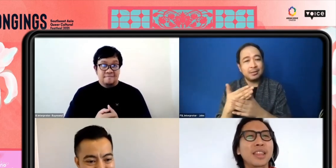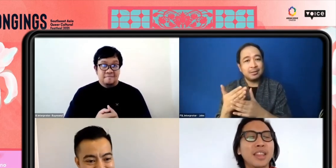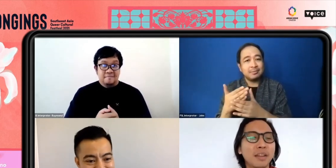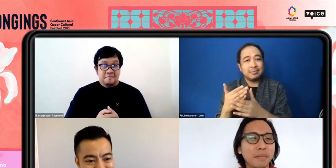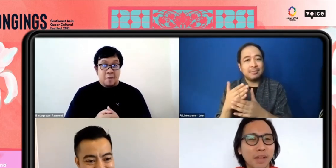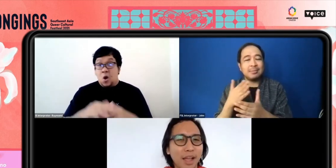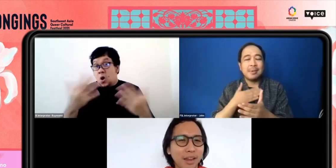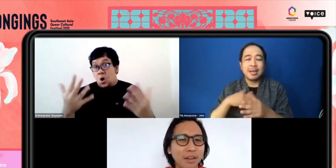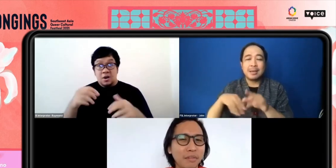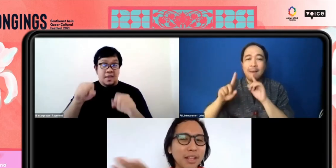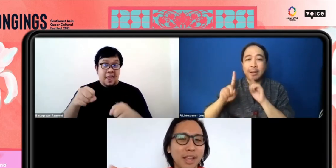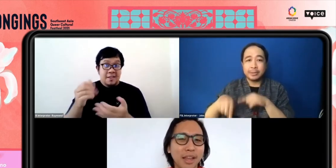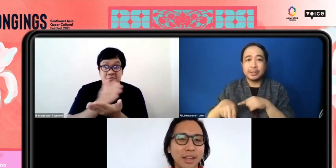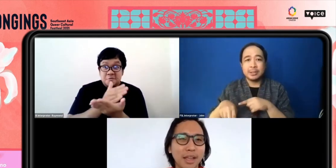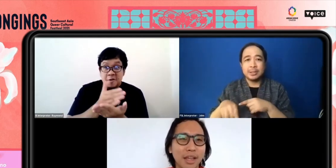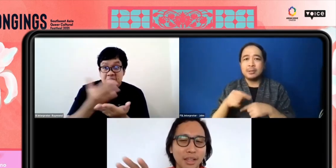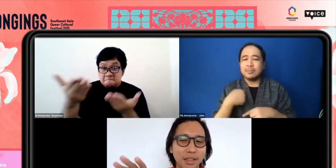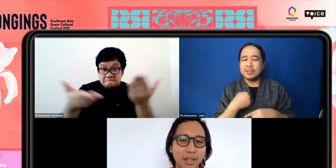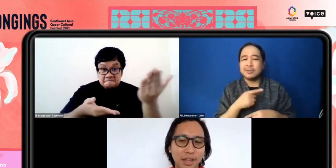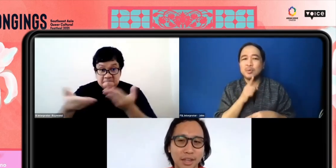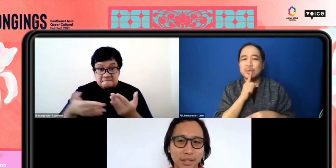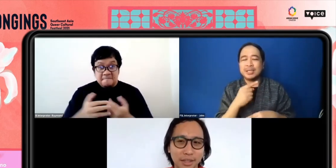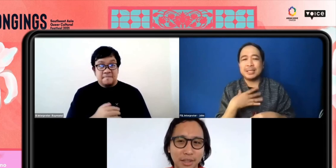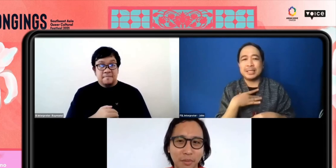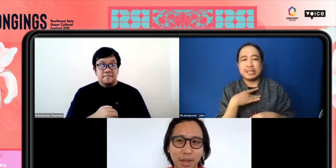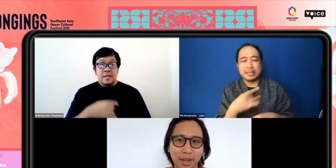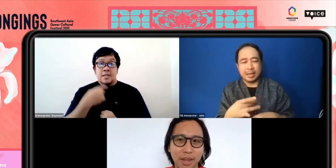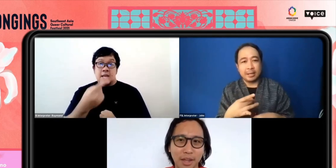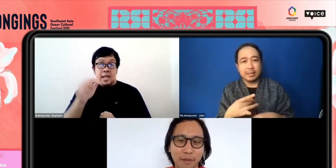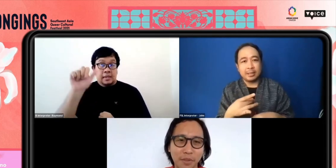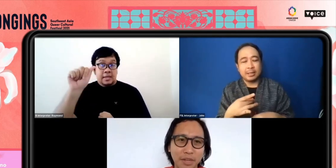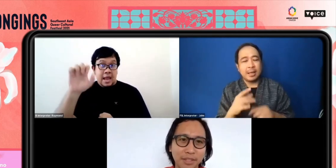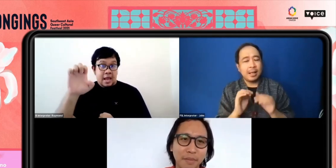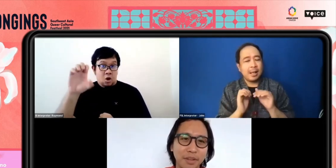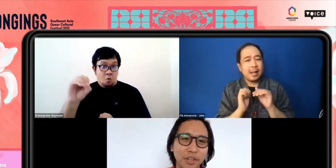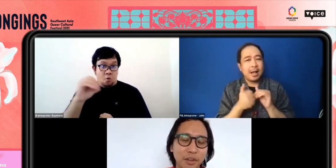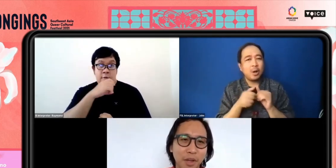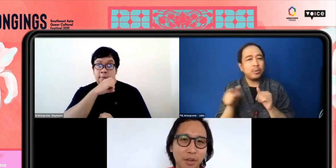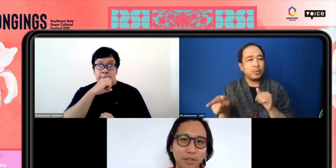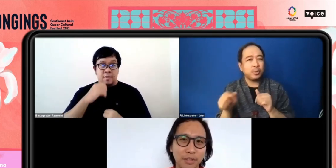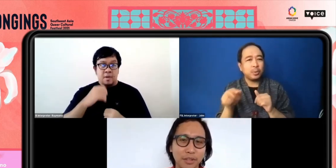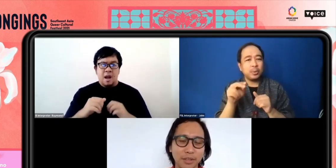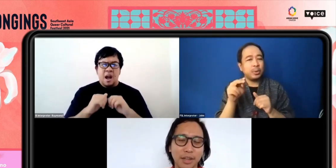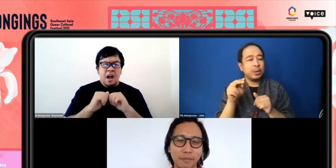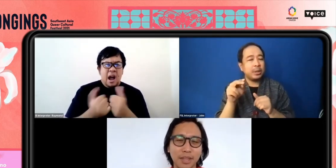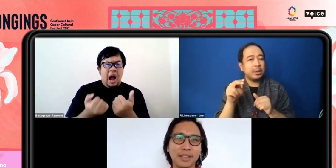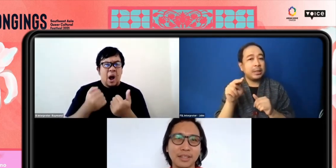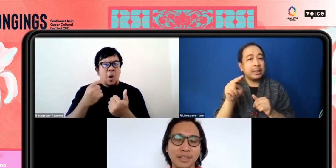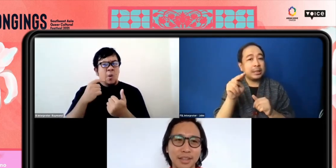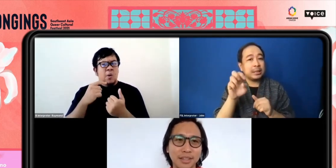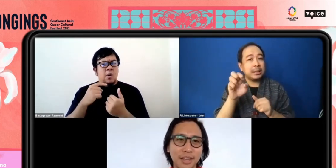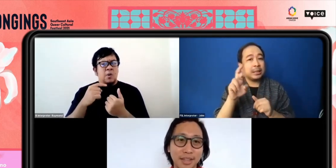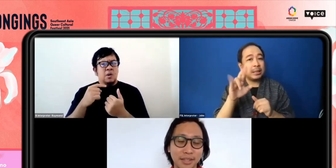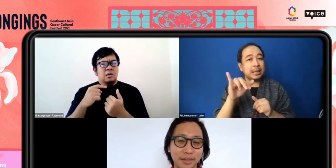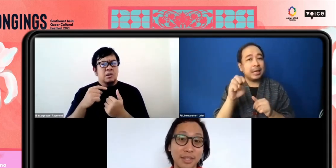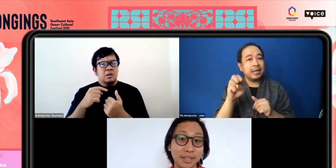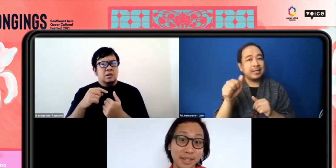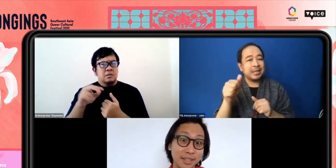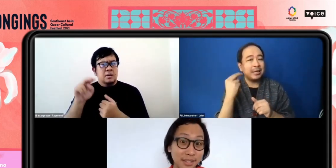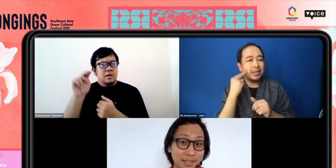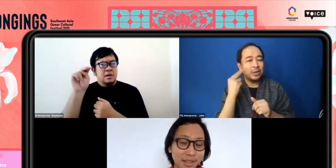question. I really like the way Nerisa mentioned about existence